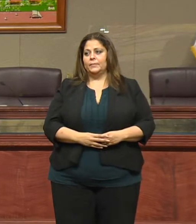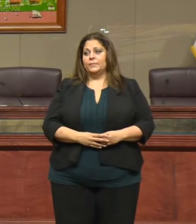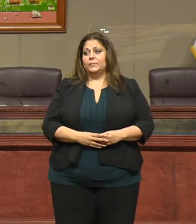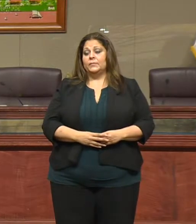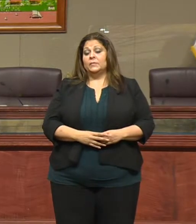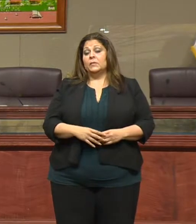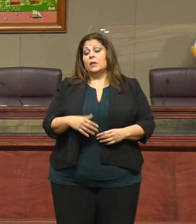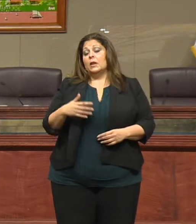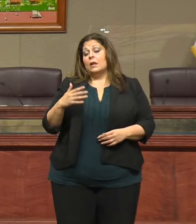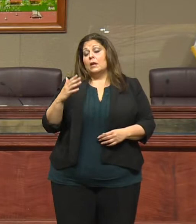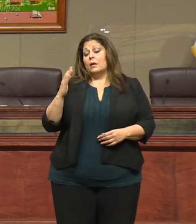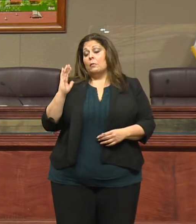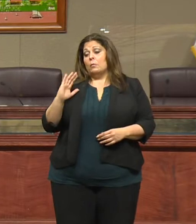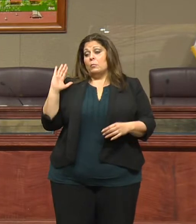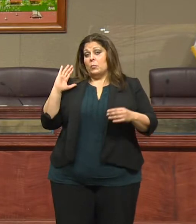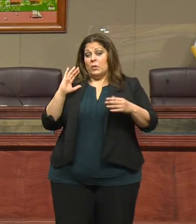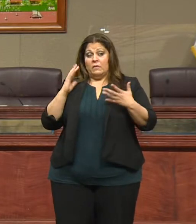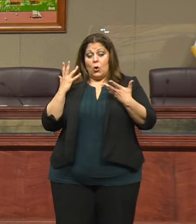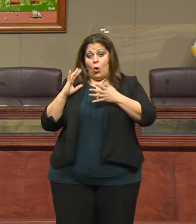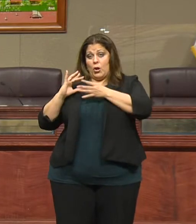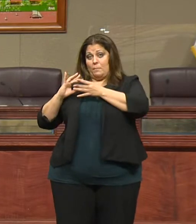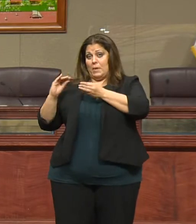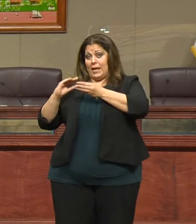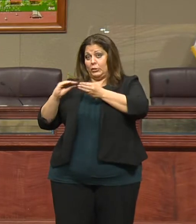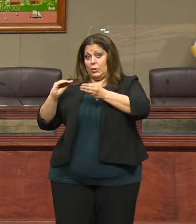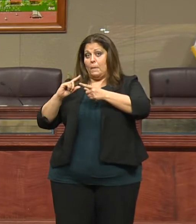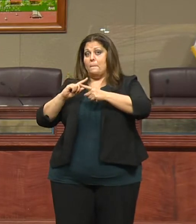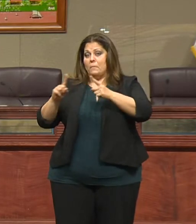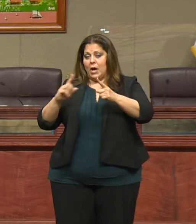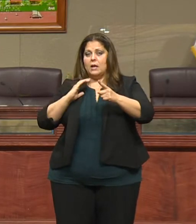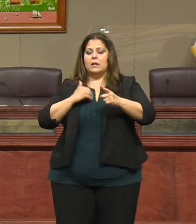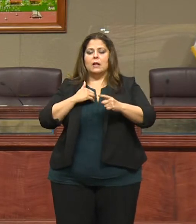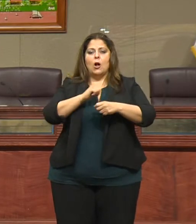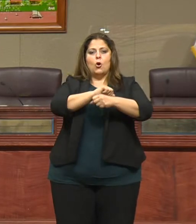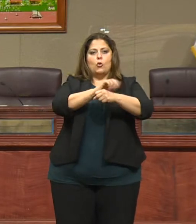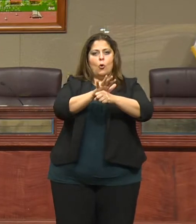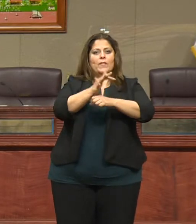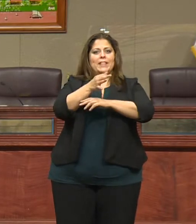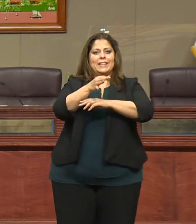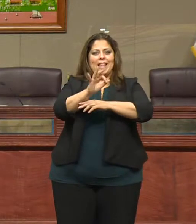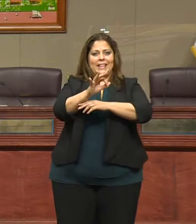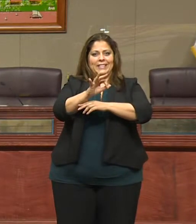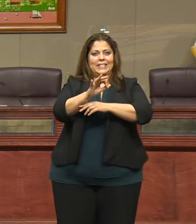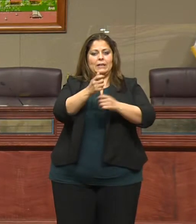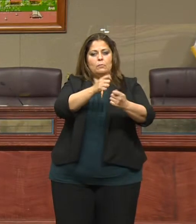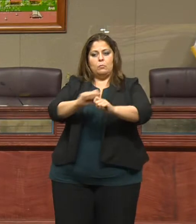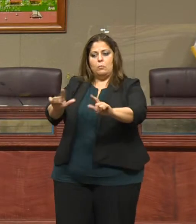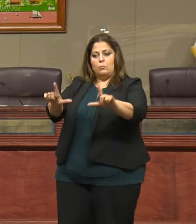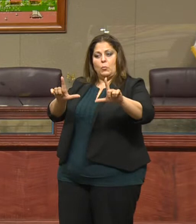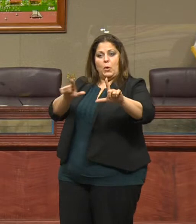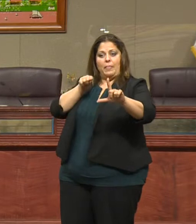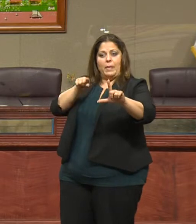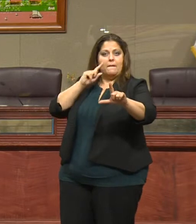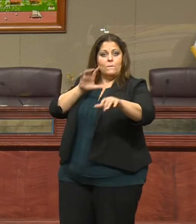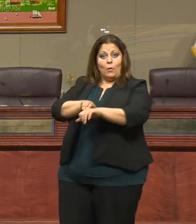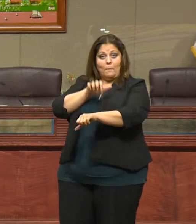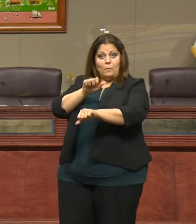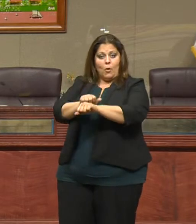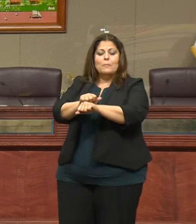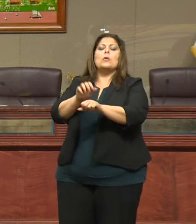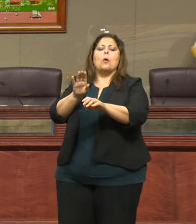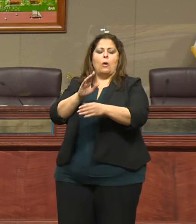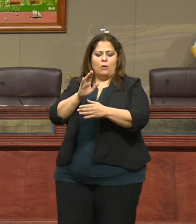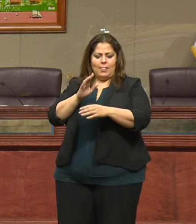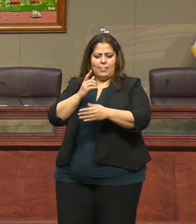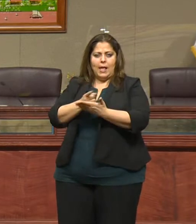As was previously mentioned about our COVID-19 appointment portal updates, we opened our COVID-19 appointment portal last Friday at 9 a.m.